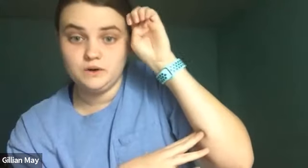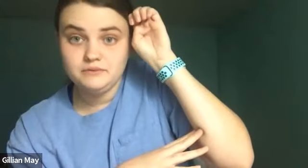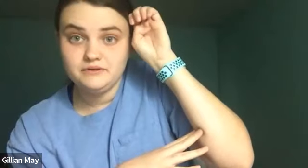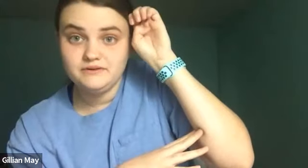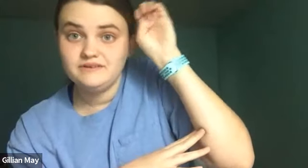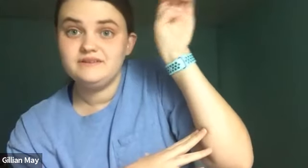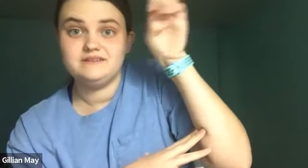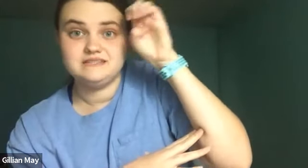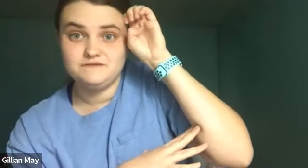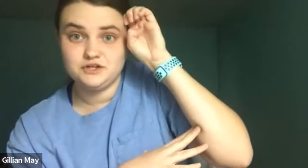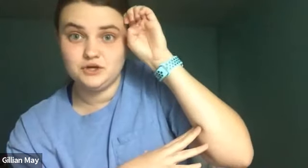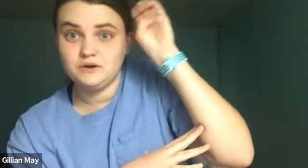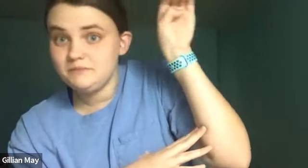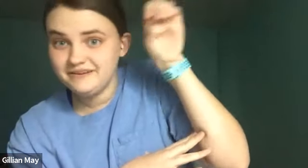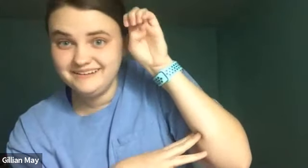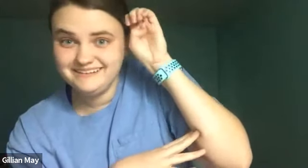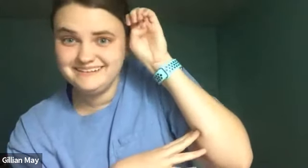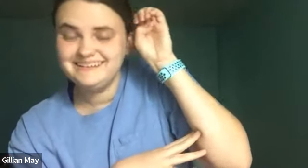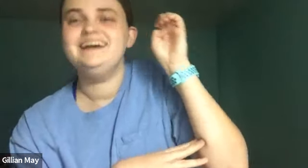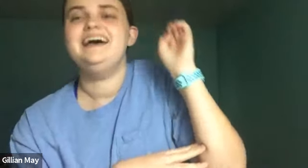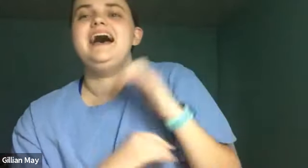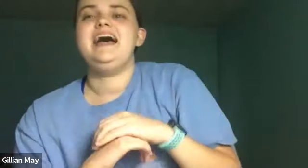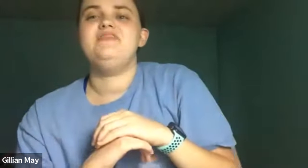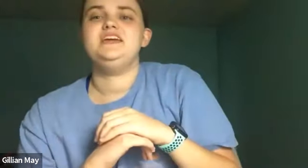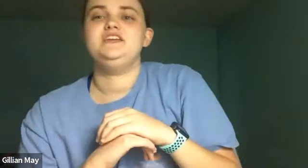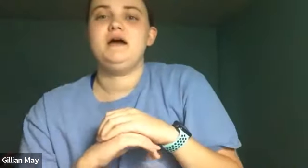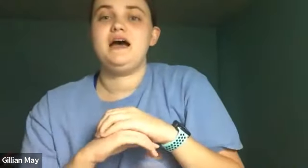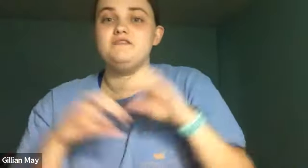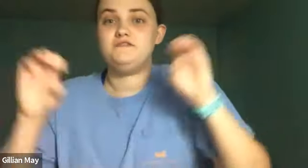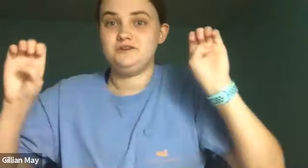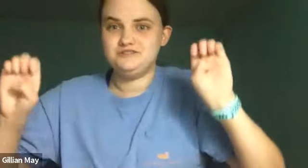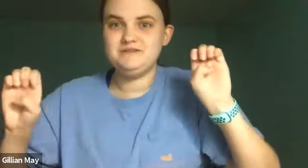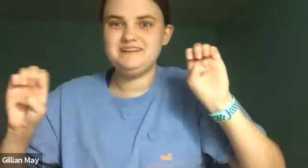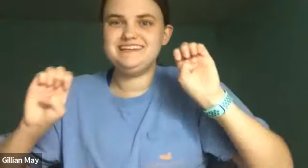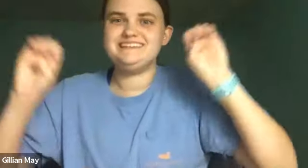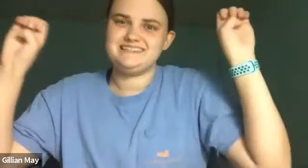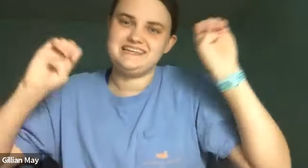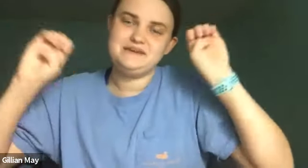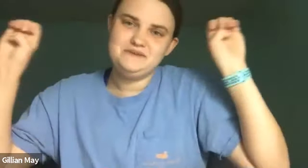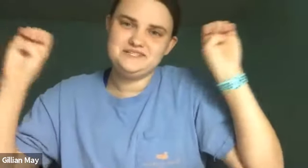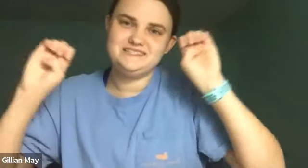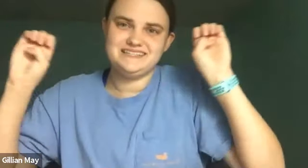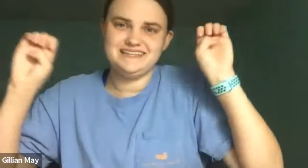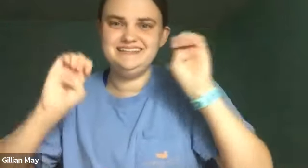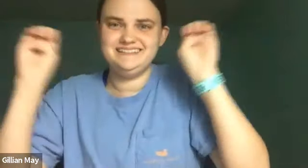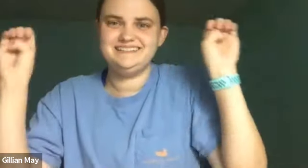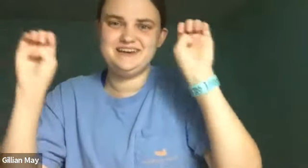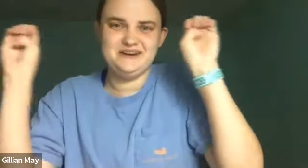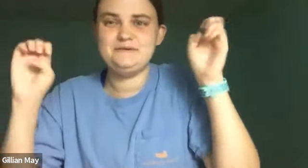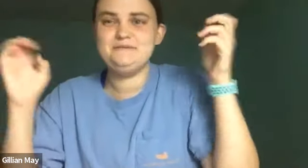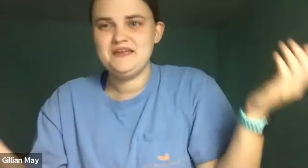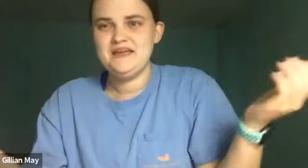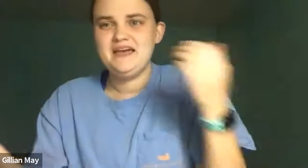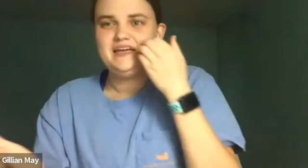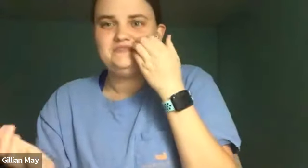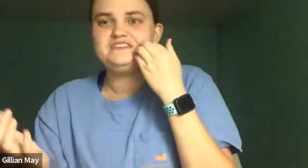Europe, sign for Europe. And then you have, if you do 2 E's, that's like emergency. So that's